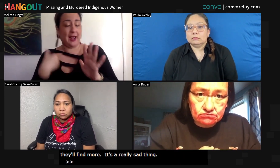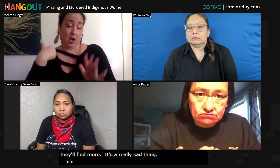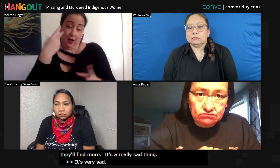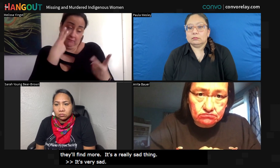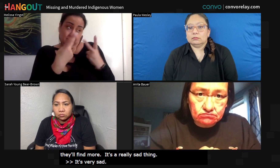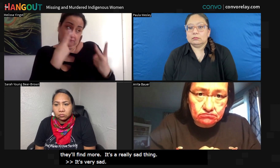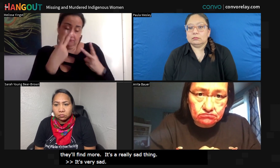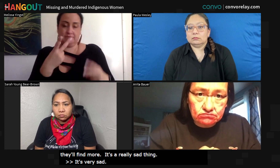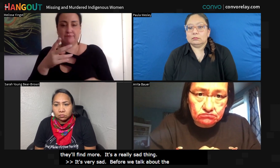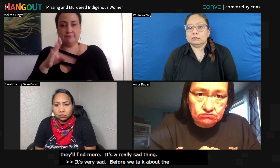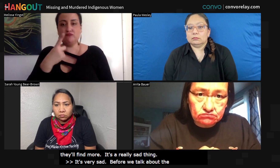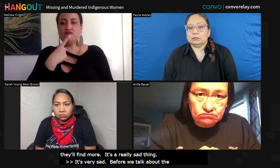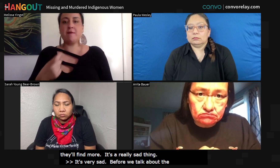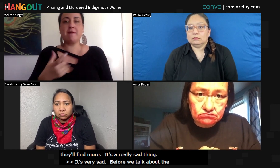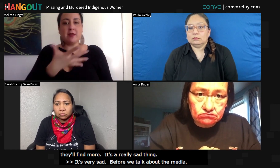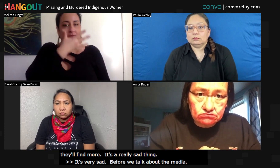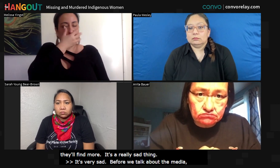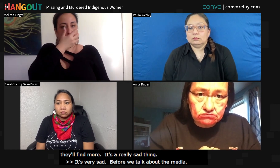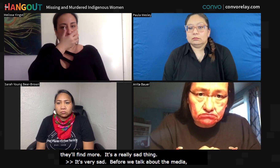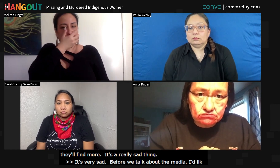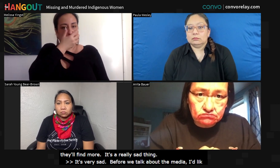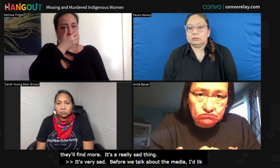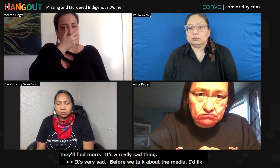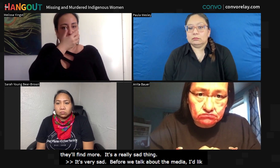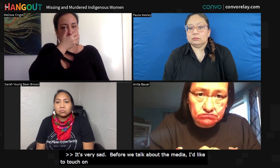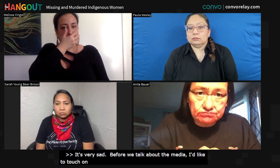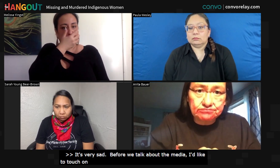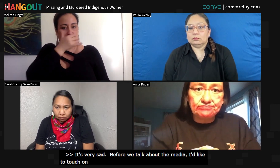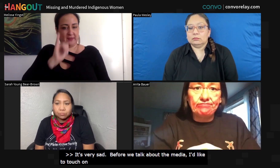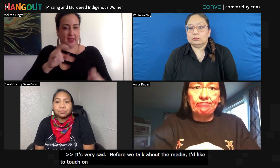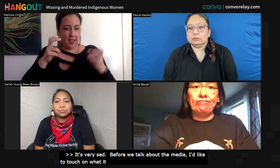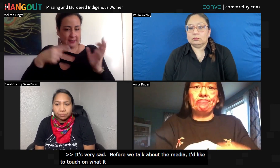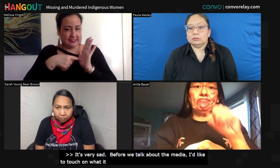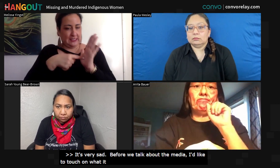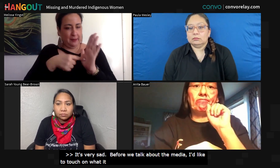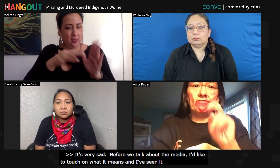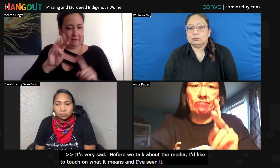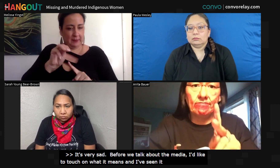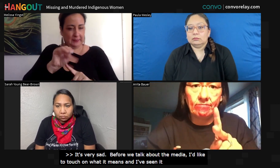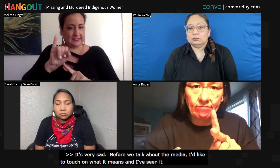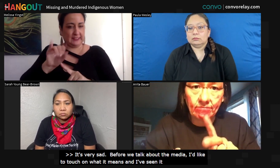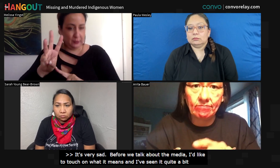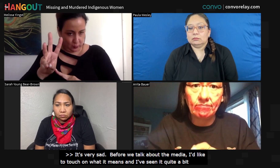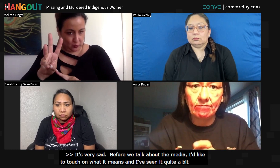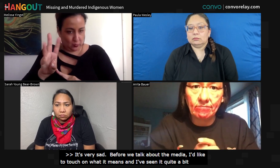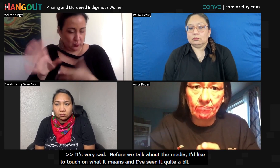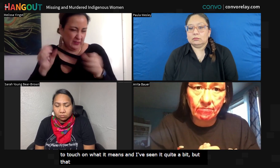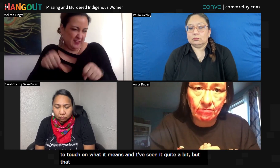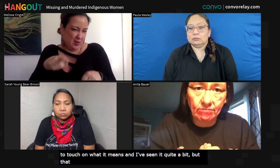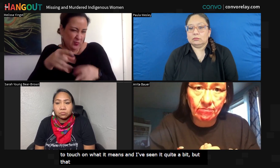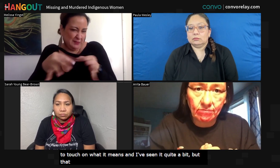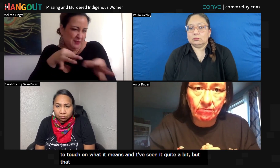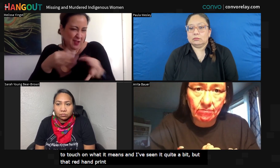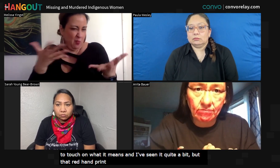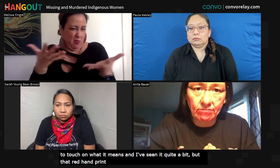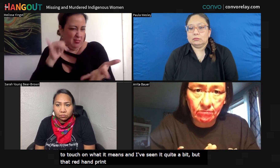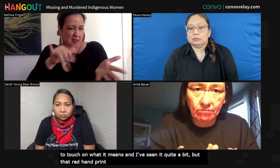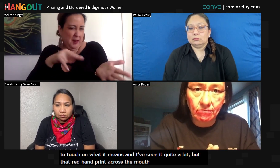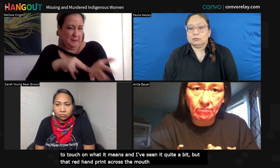on what it means. And I've seen it quite a bit, but that red handprint across the mouth, it's a symbol of